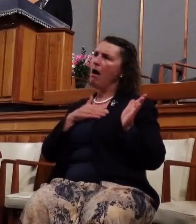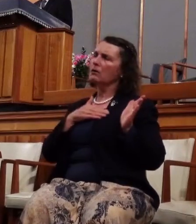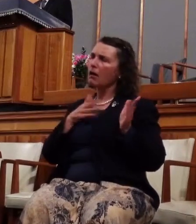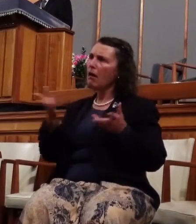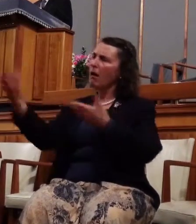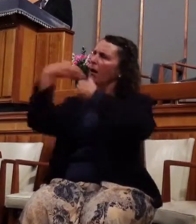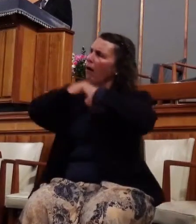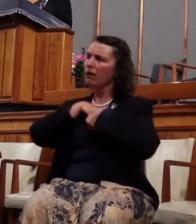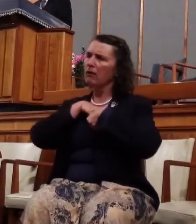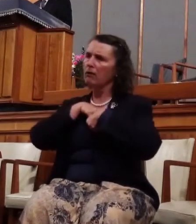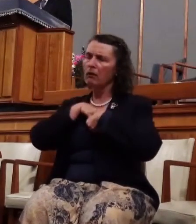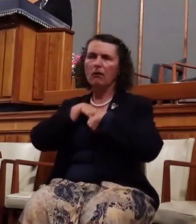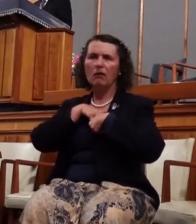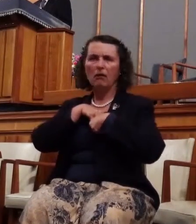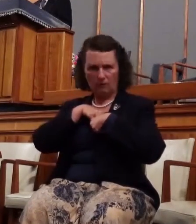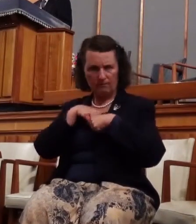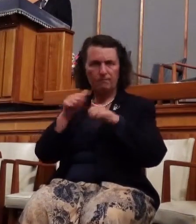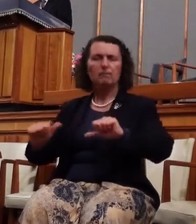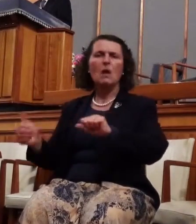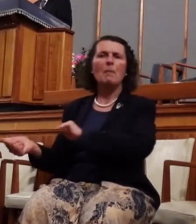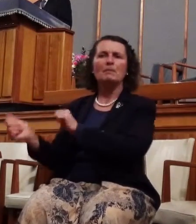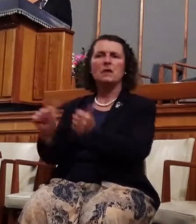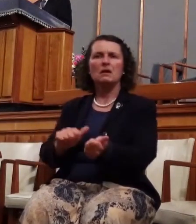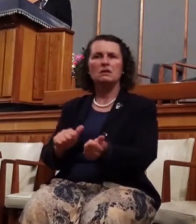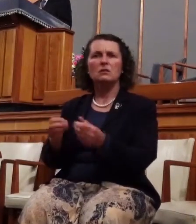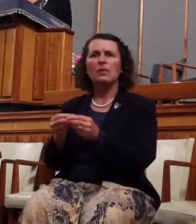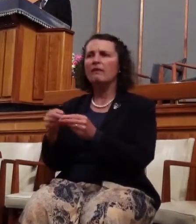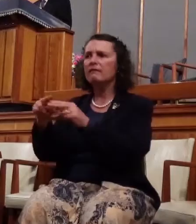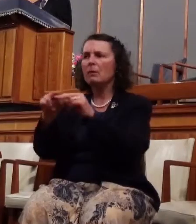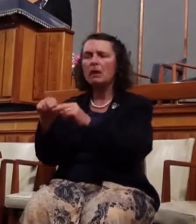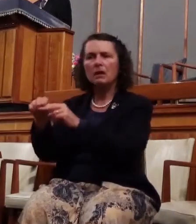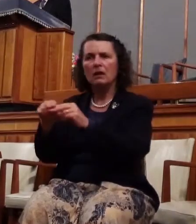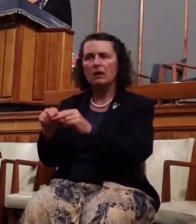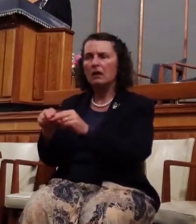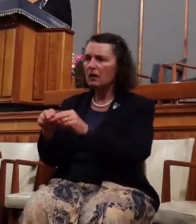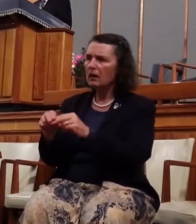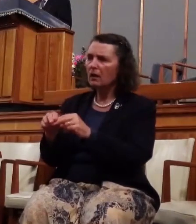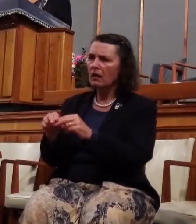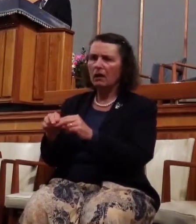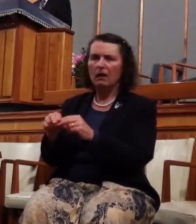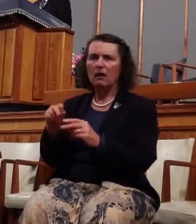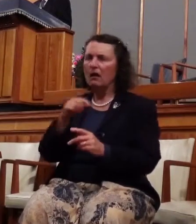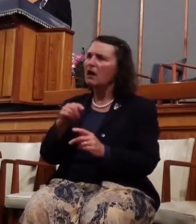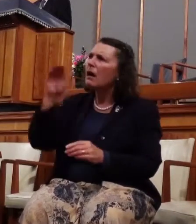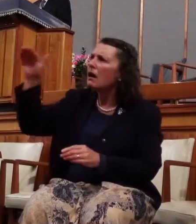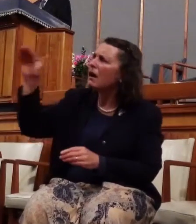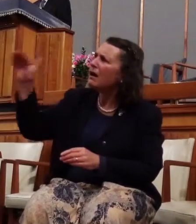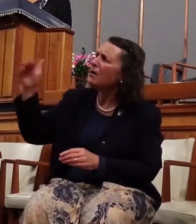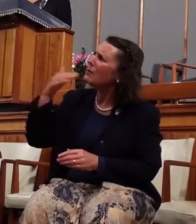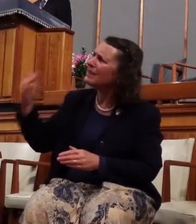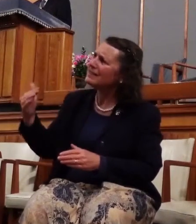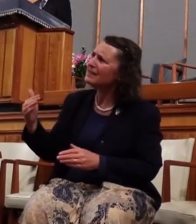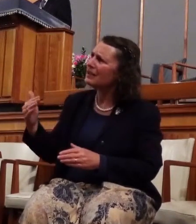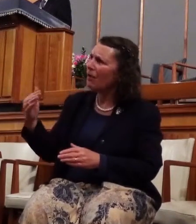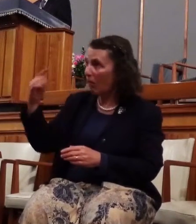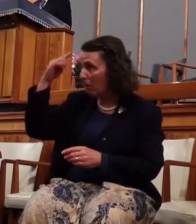And when she was baptized and her household, she besought us, saying, If ye have judged me to be